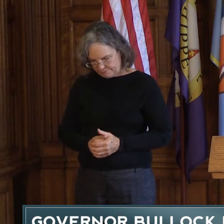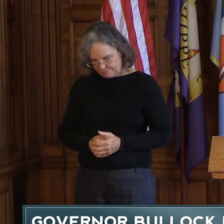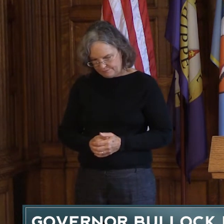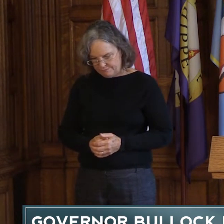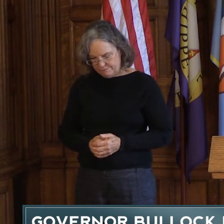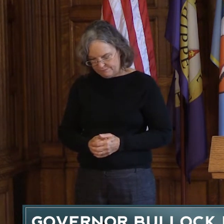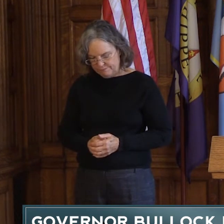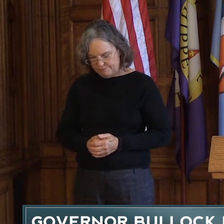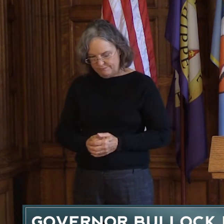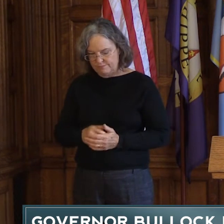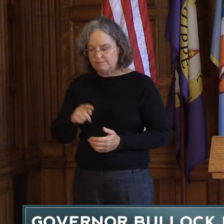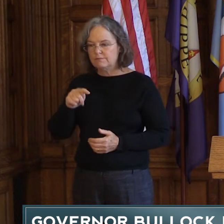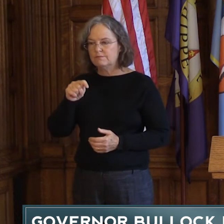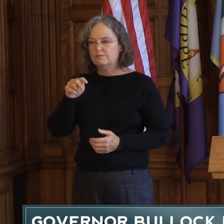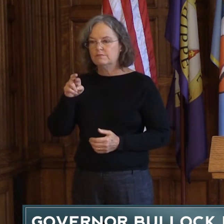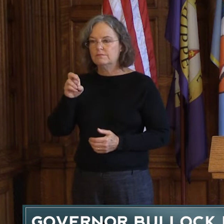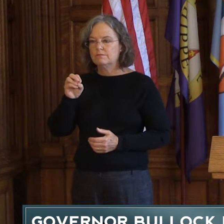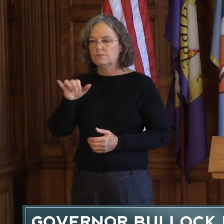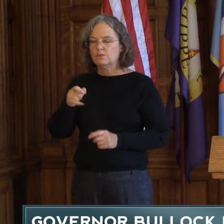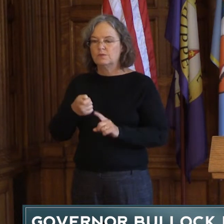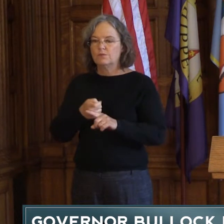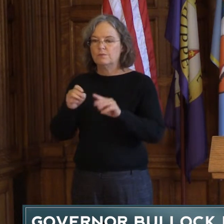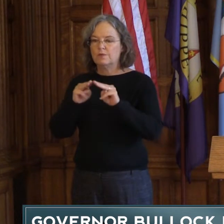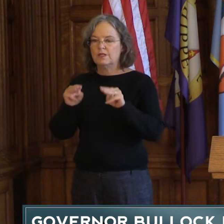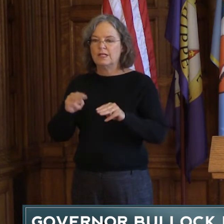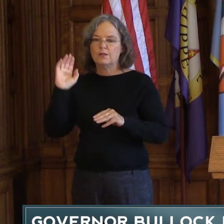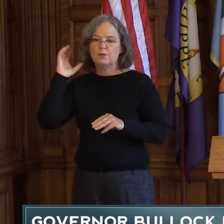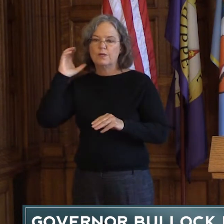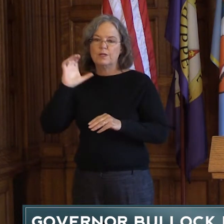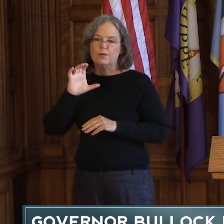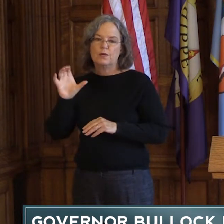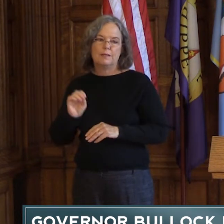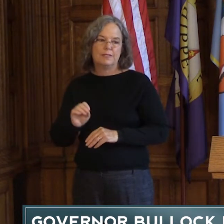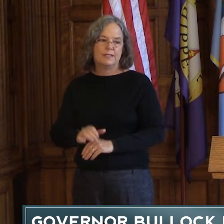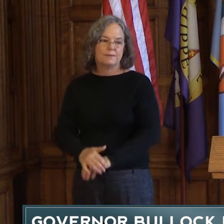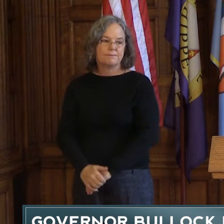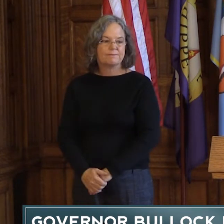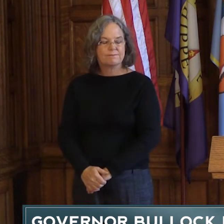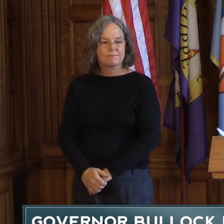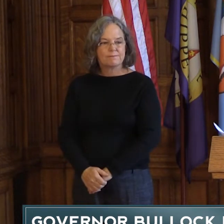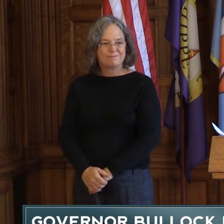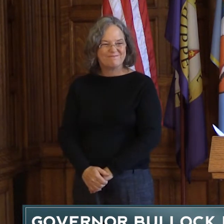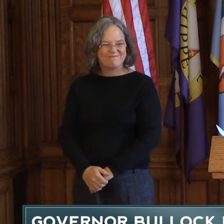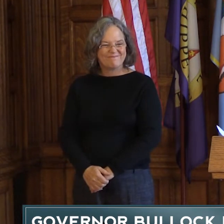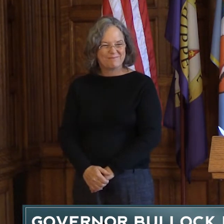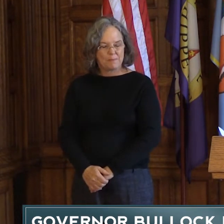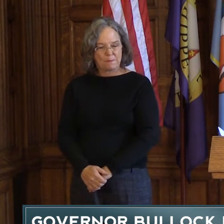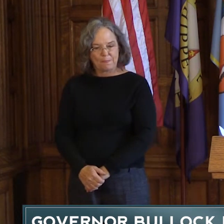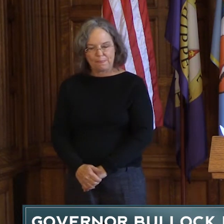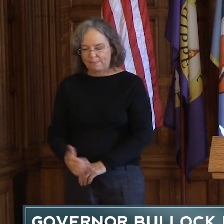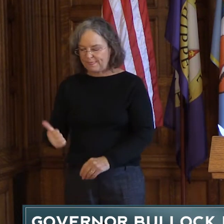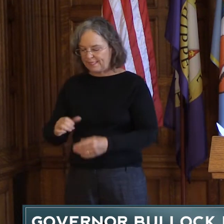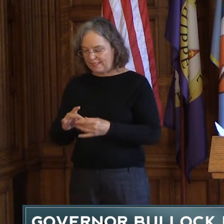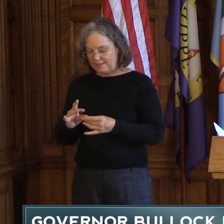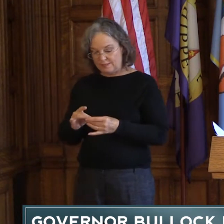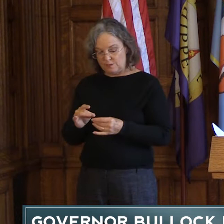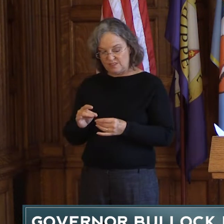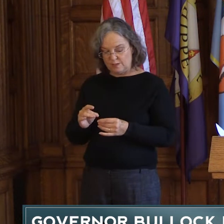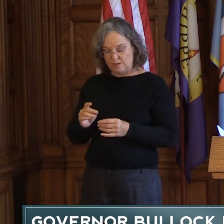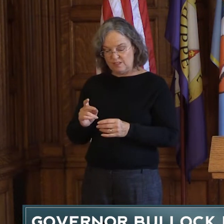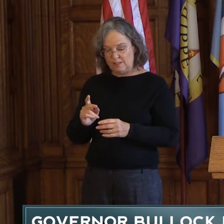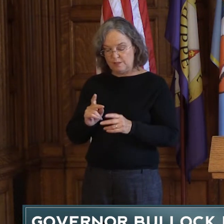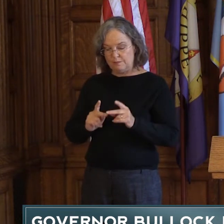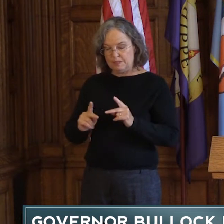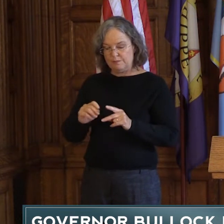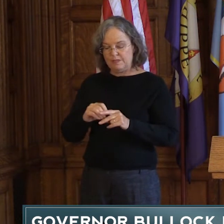Yeah, Governor, this is Troy Shockley from the Montana Radio Company. Hi, Troy. And hi, you'd mentioned that those testing positive in Gallatin County